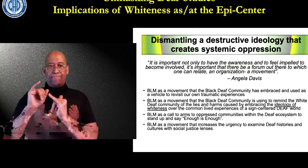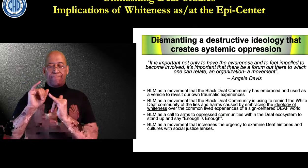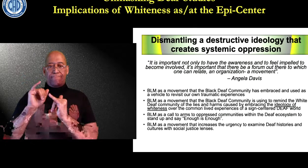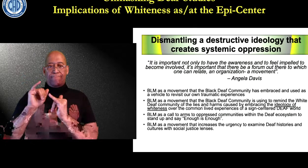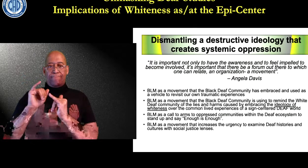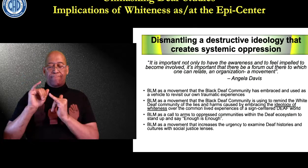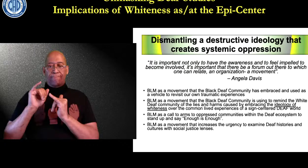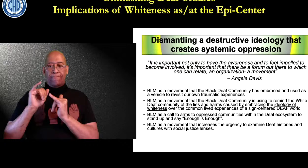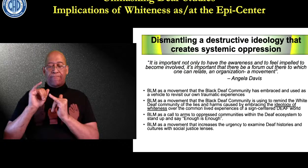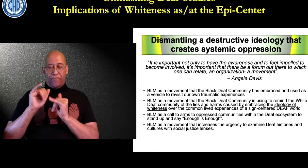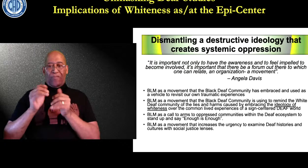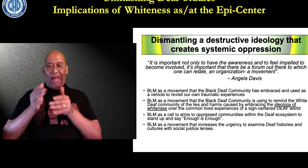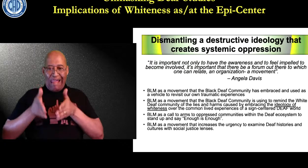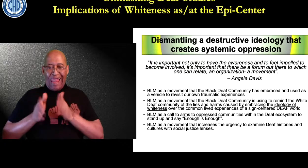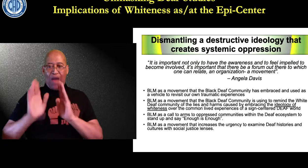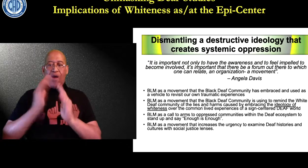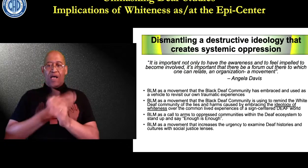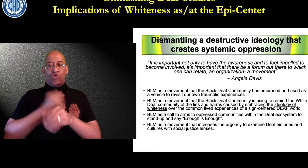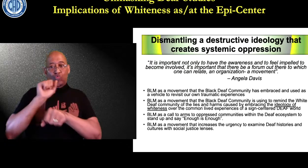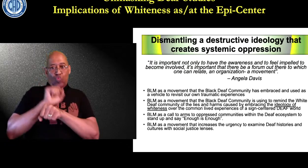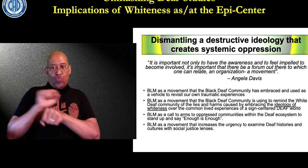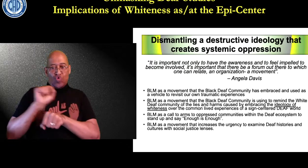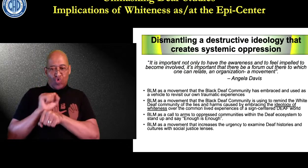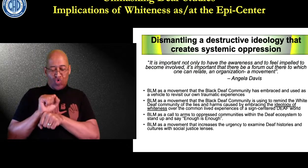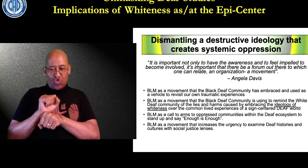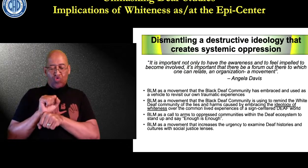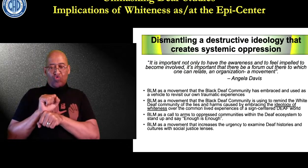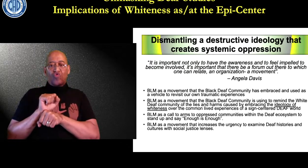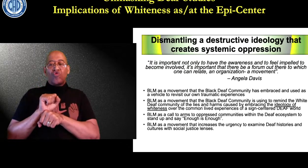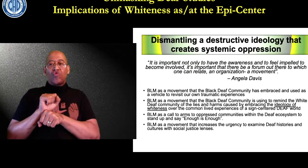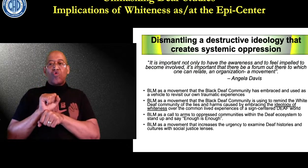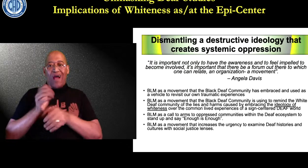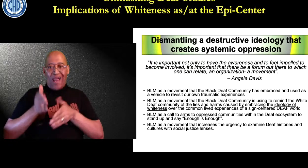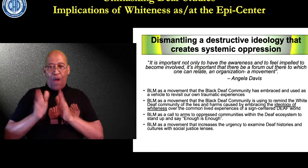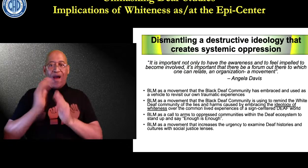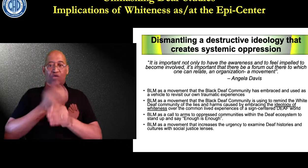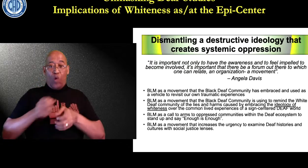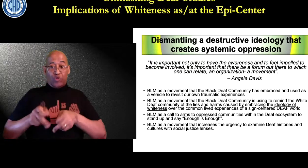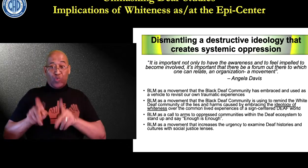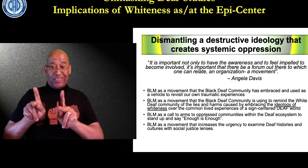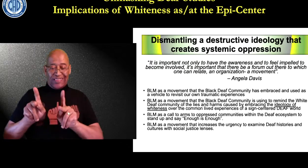Don't stop us if we want to be the same.